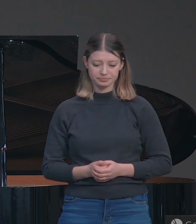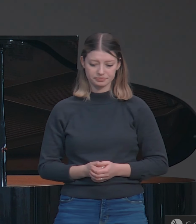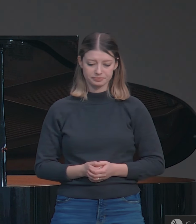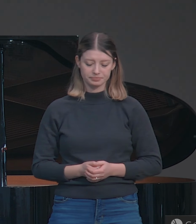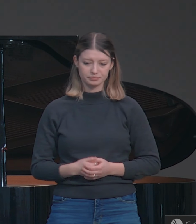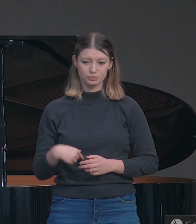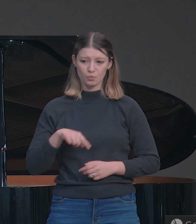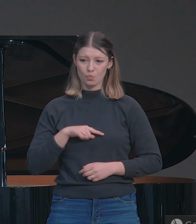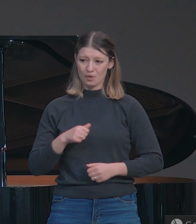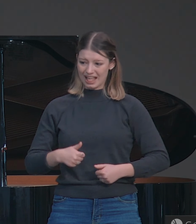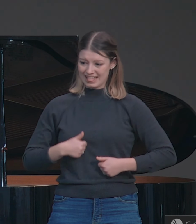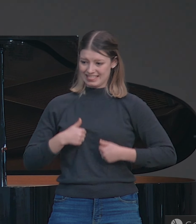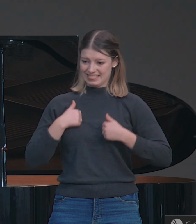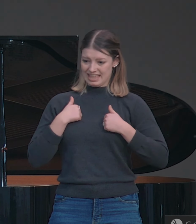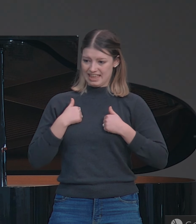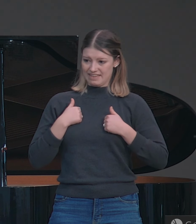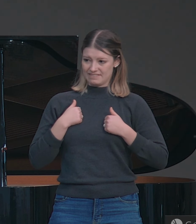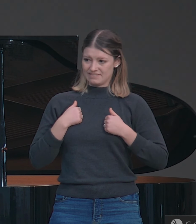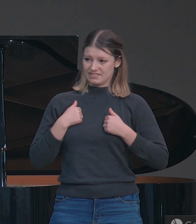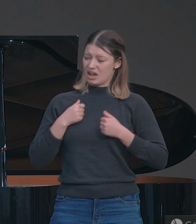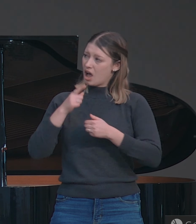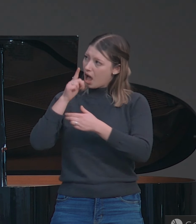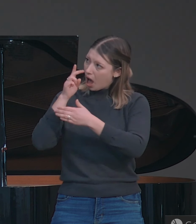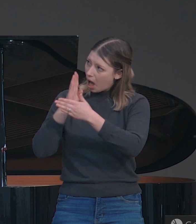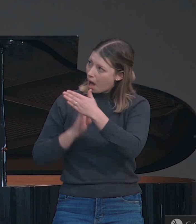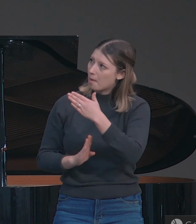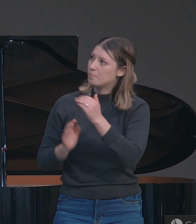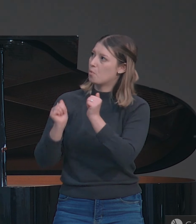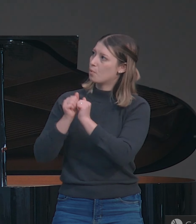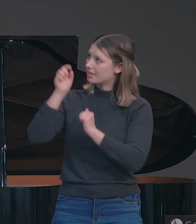Walk humbly with your God.